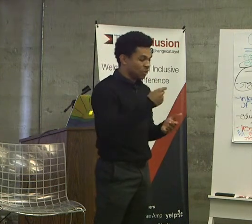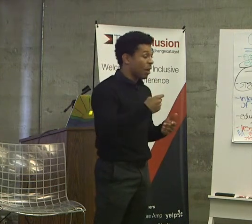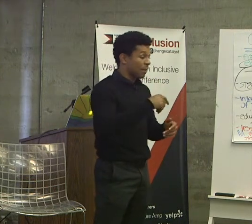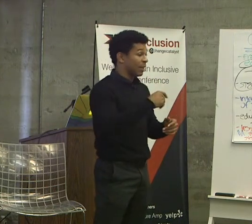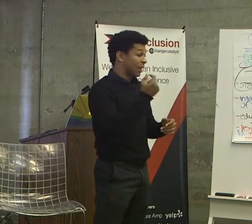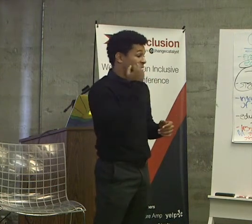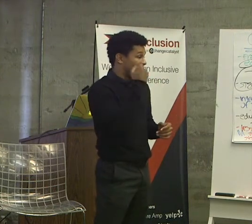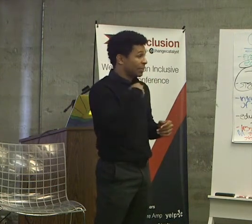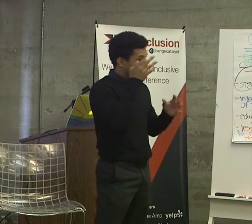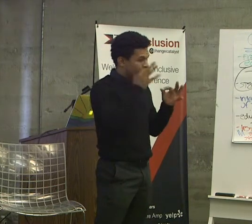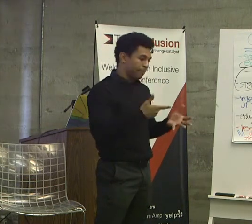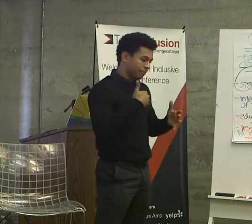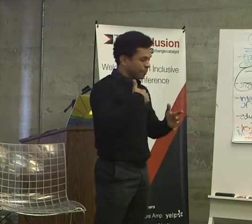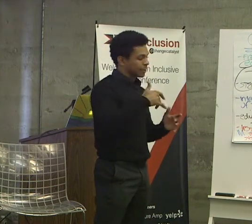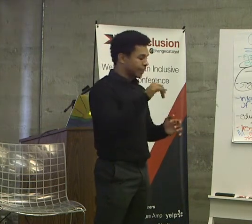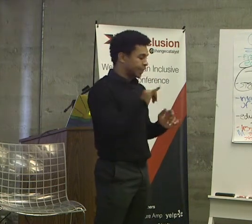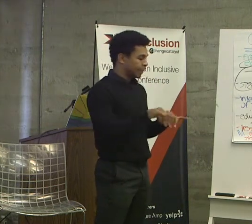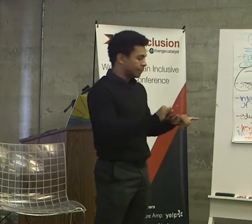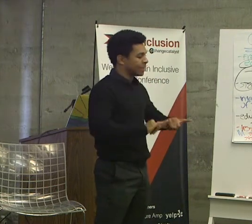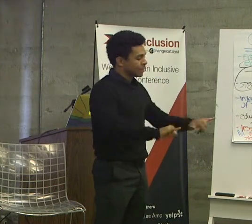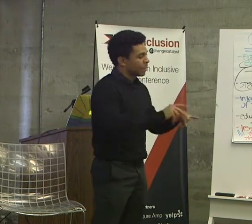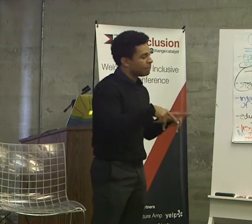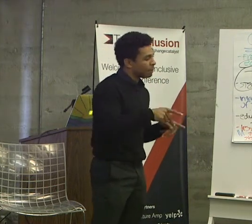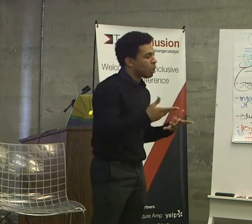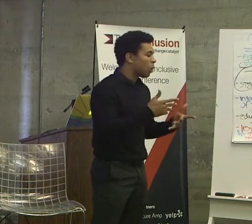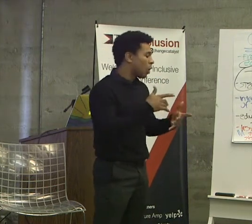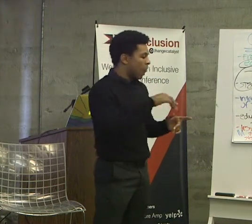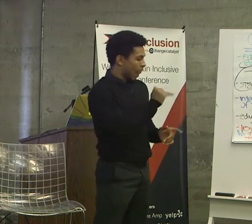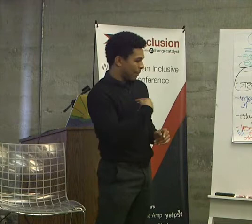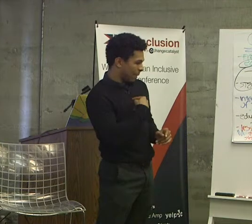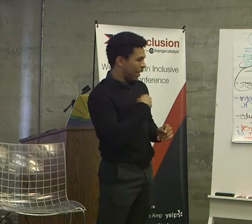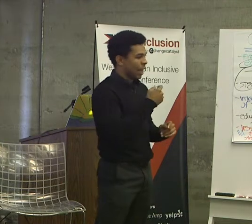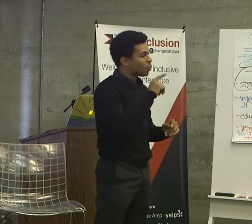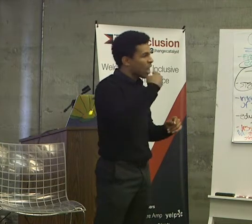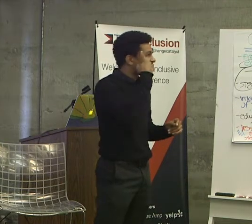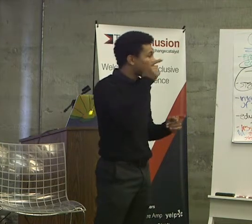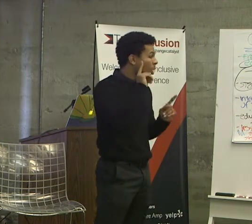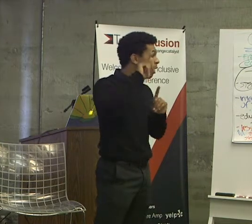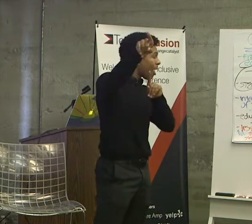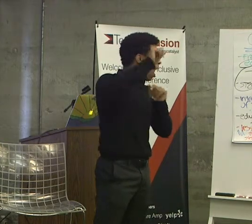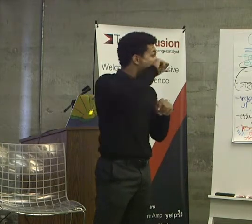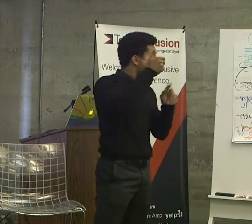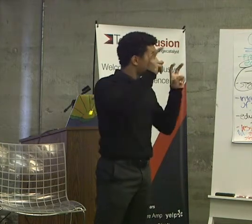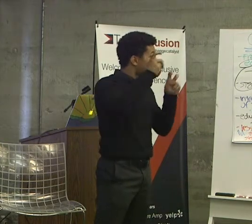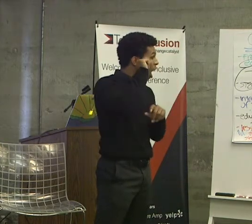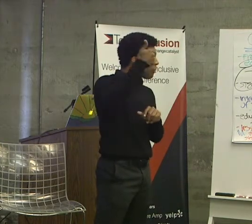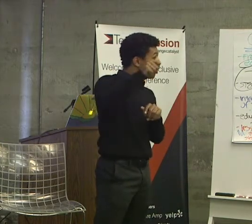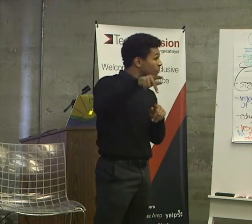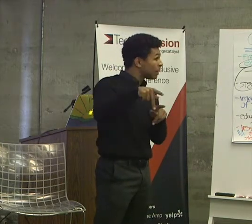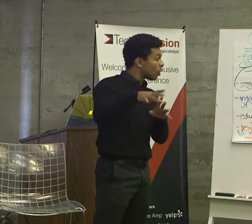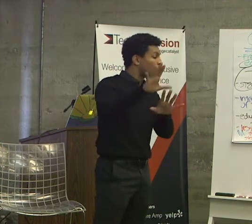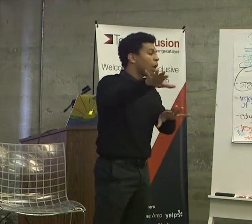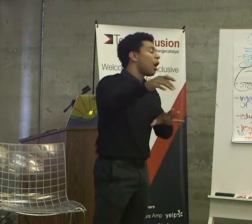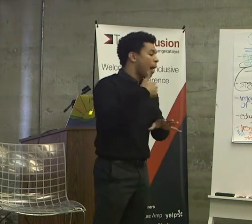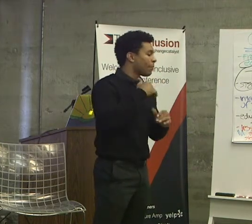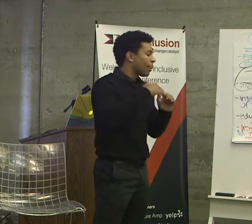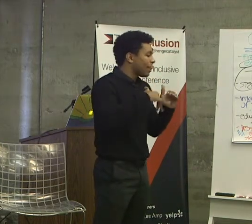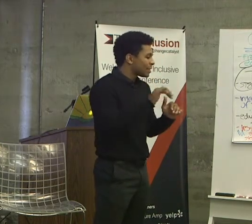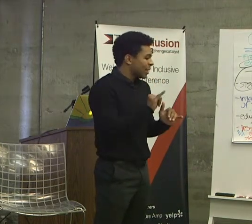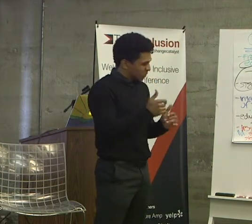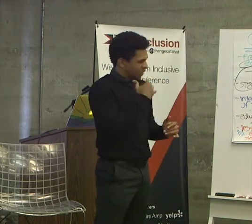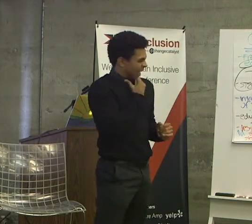being around people like me, and when I think about that big group of other people, I'm less likely to care about it if I don't know that one